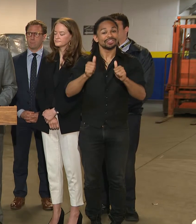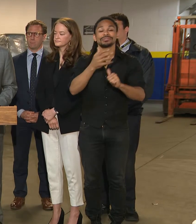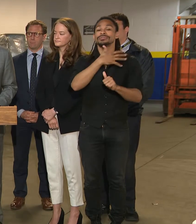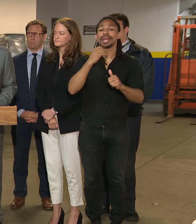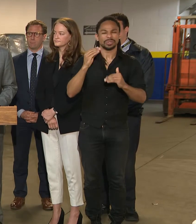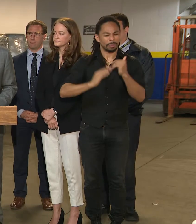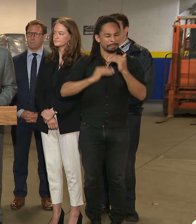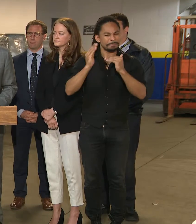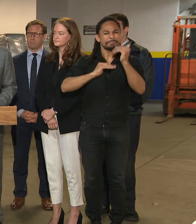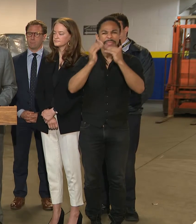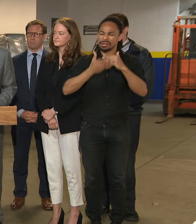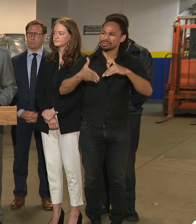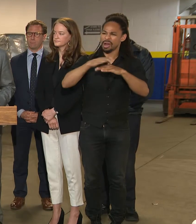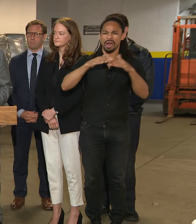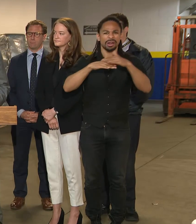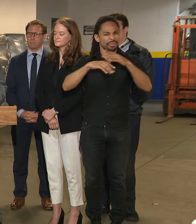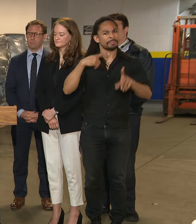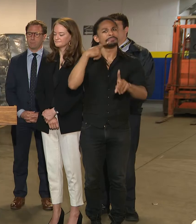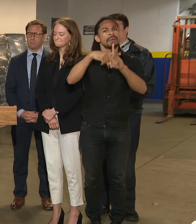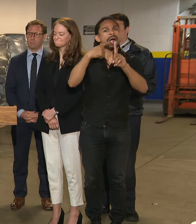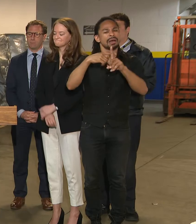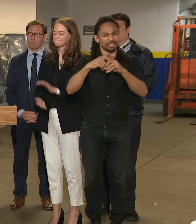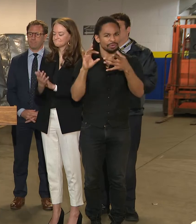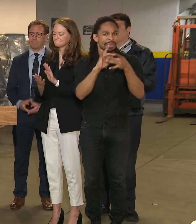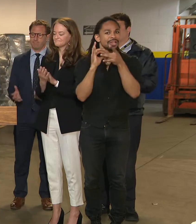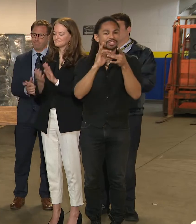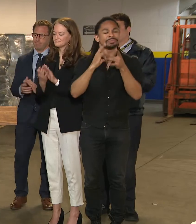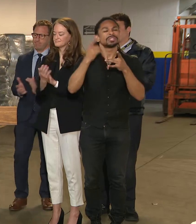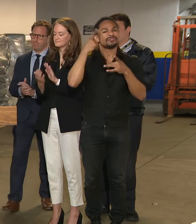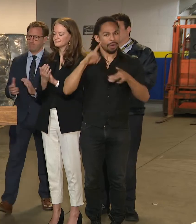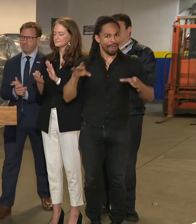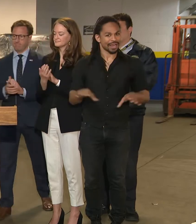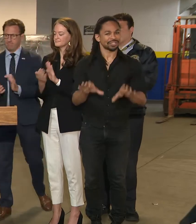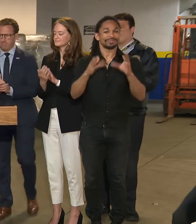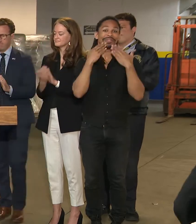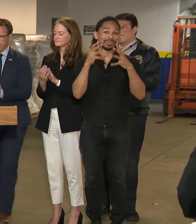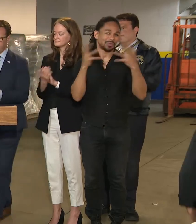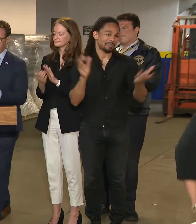maintain the momentum of action. Thank you so much.